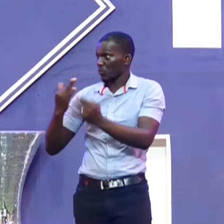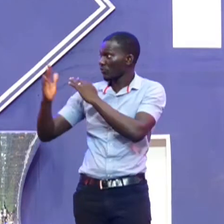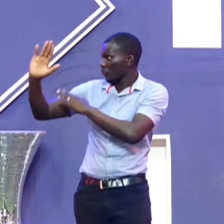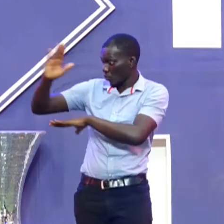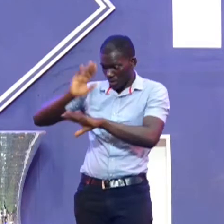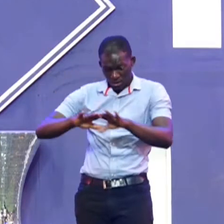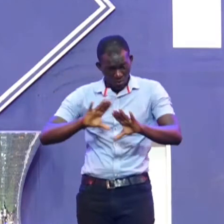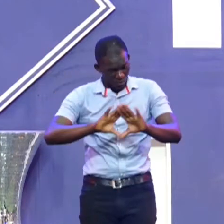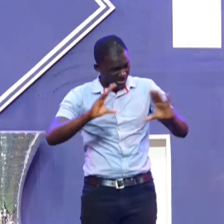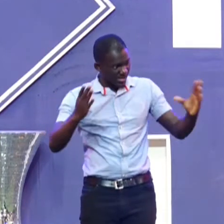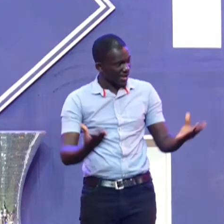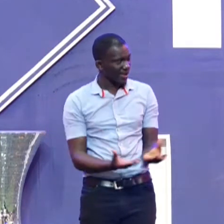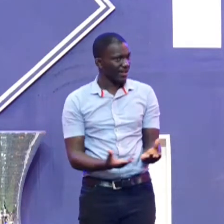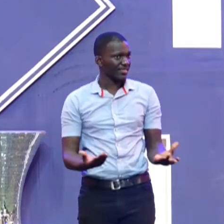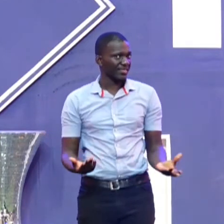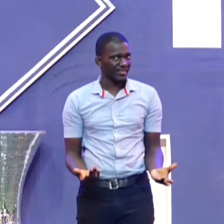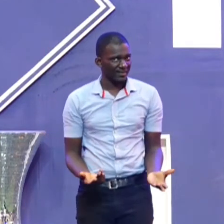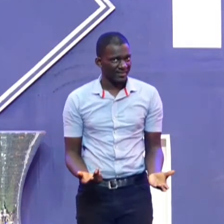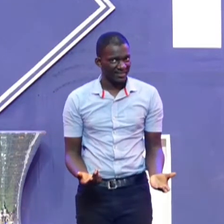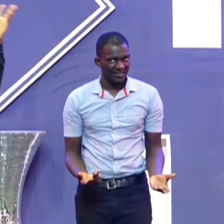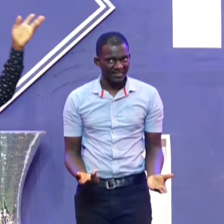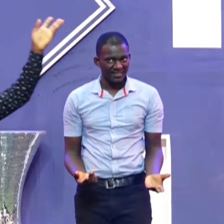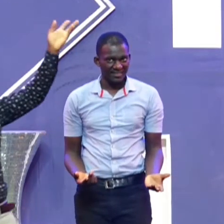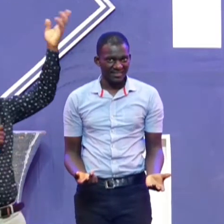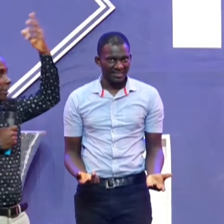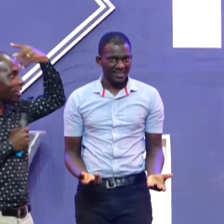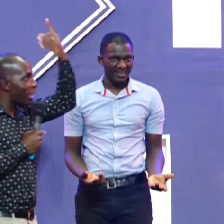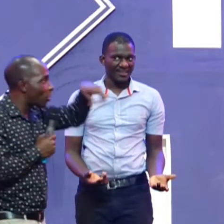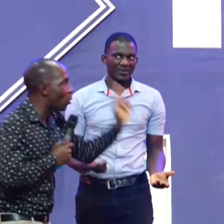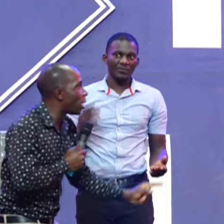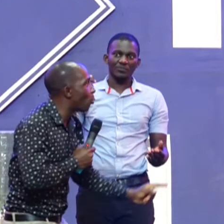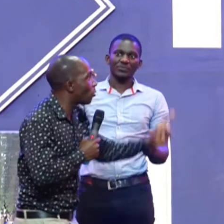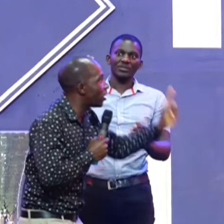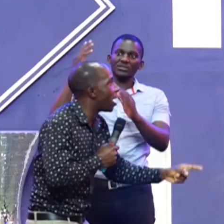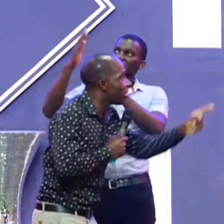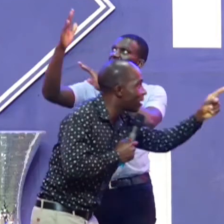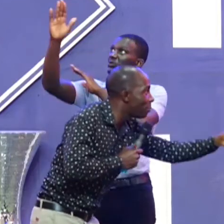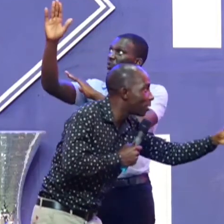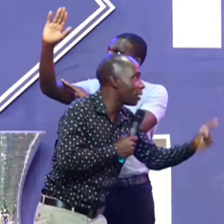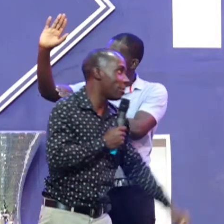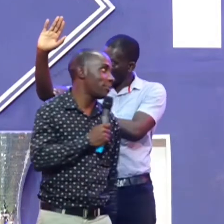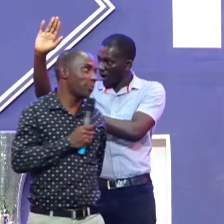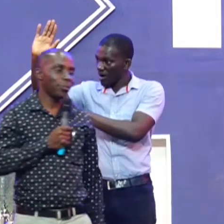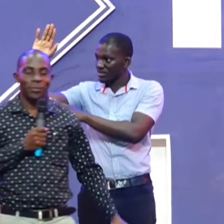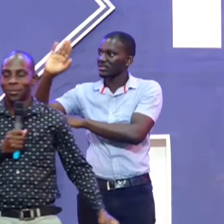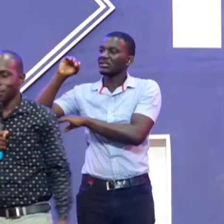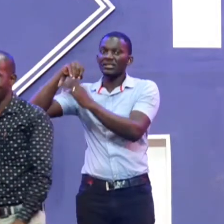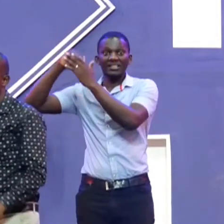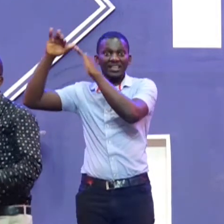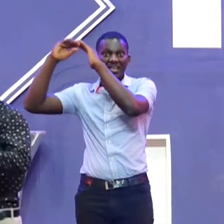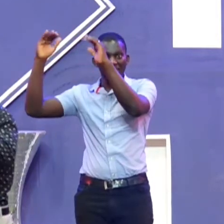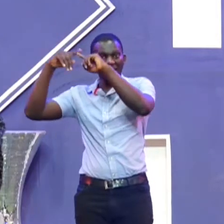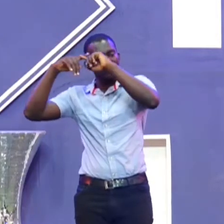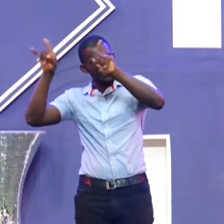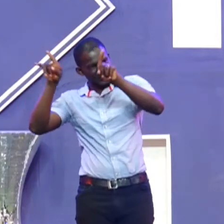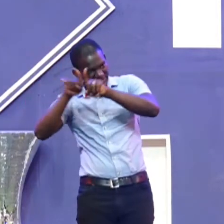earth with the extension of the kingdom of God. Abere Katonda mukuru atenga Katonda kunsi ayitiramo Adam. But when